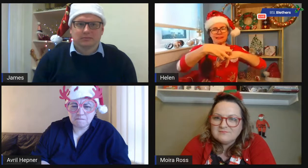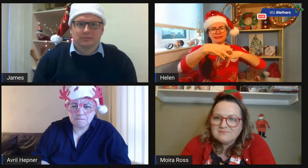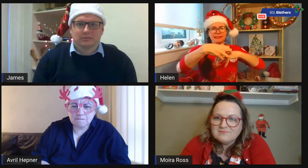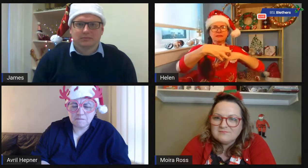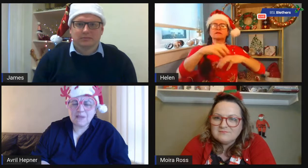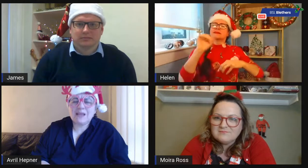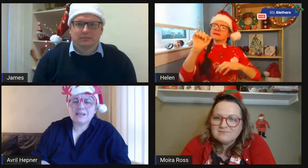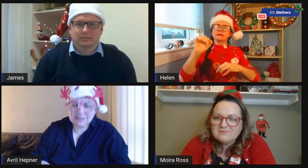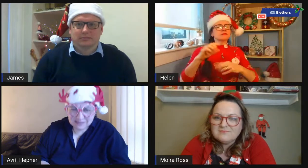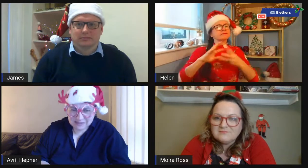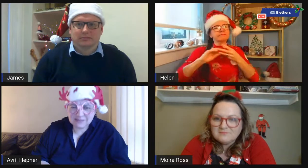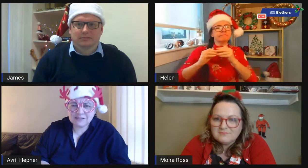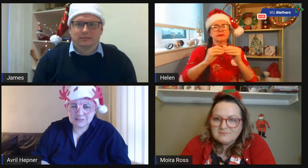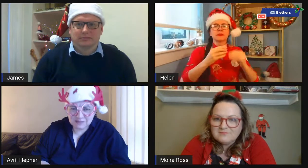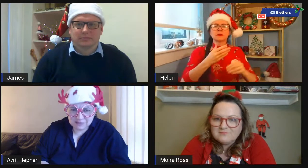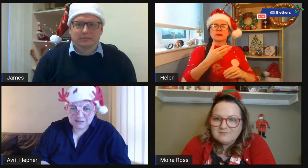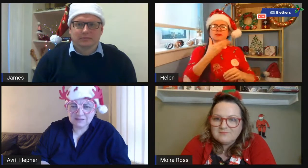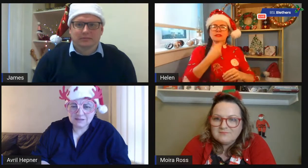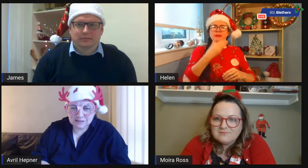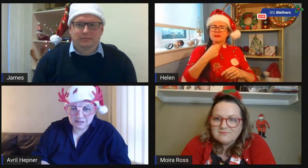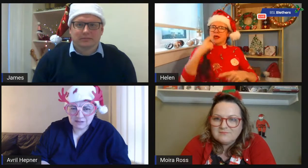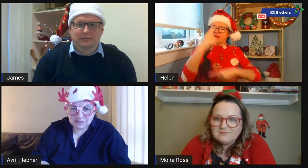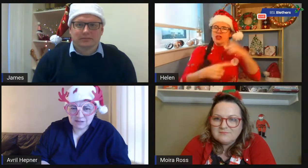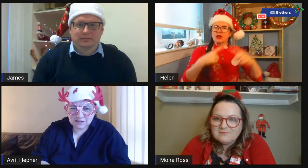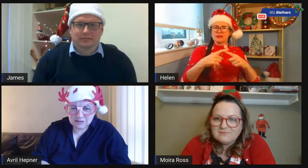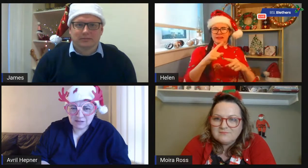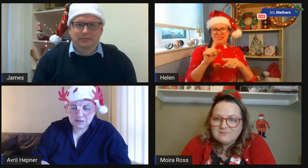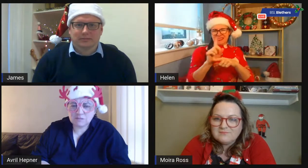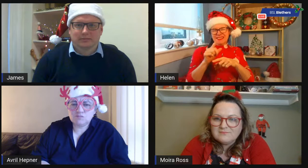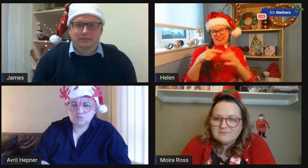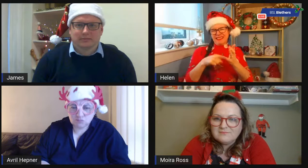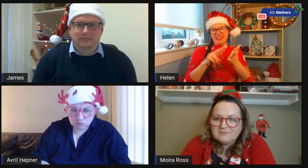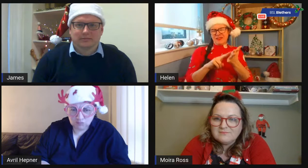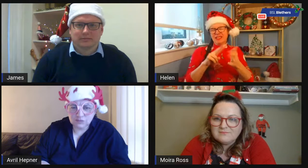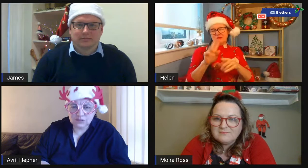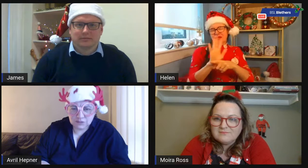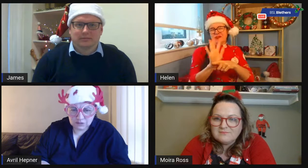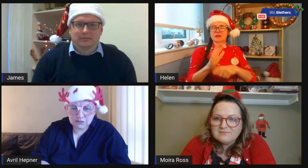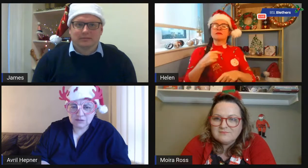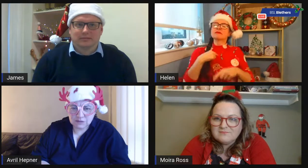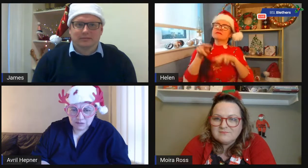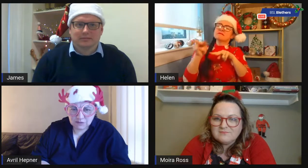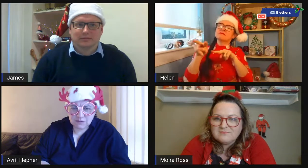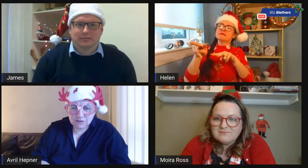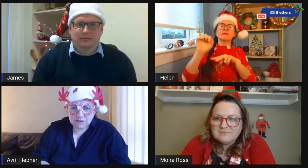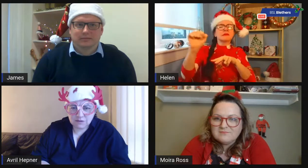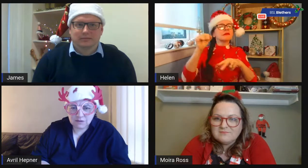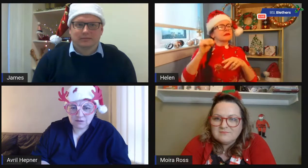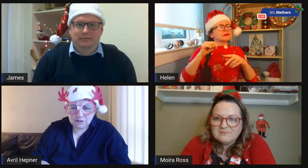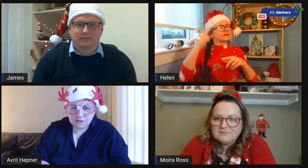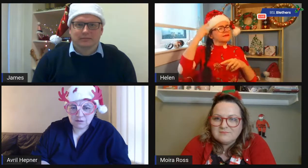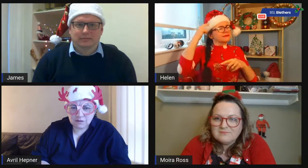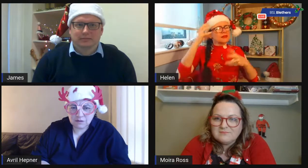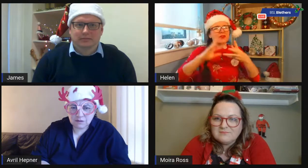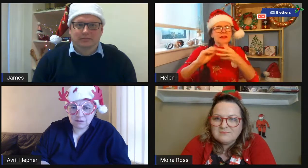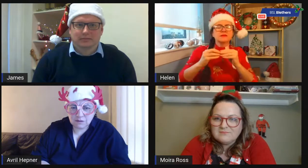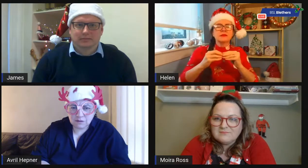Kirsty Allsop. Yeah, Kirsty Allsop, and she always makes lots of decorations and upcycles and recycles